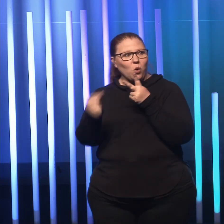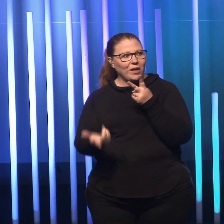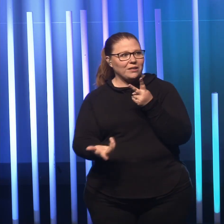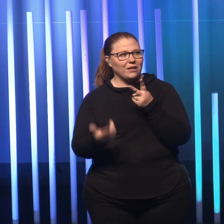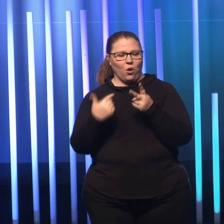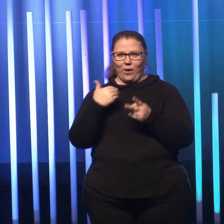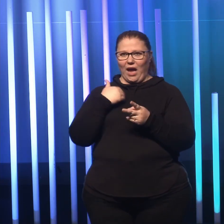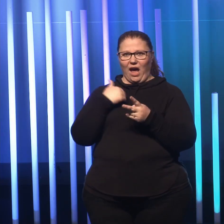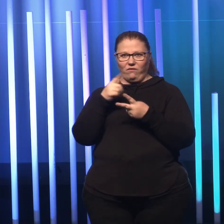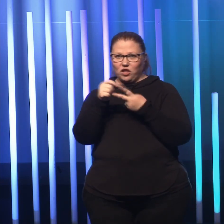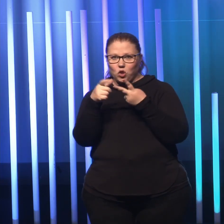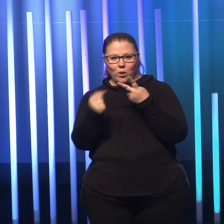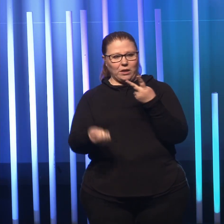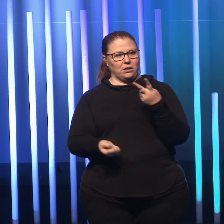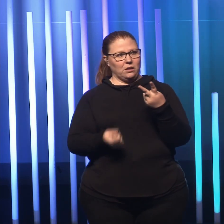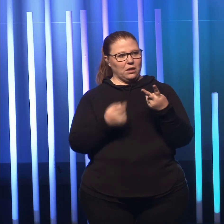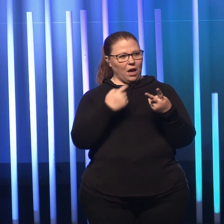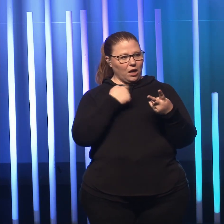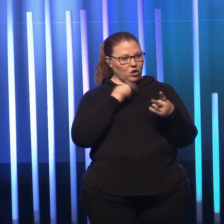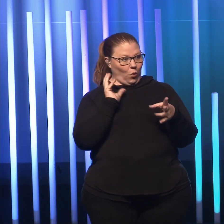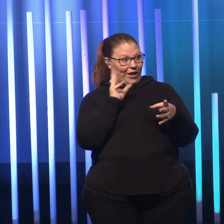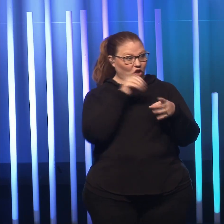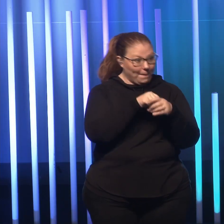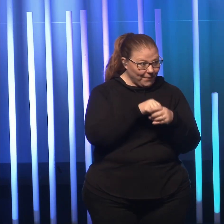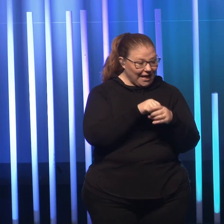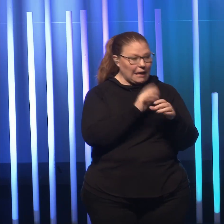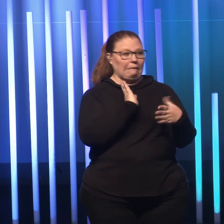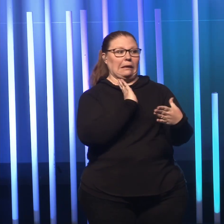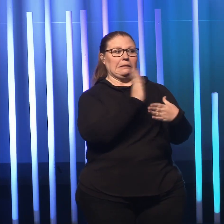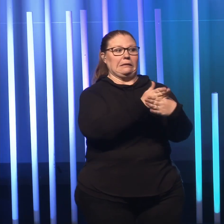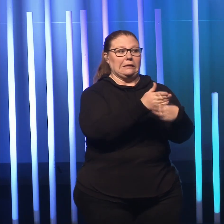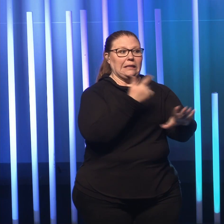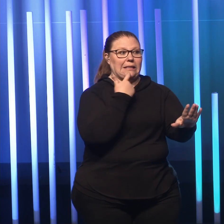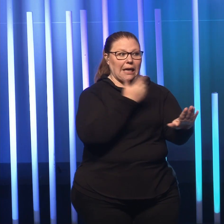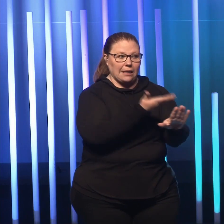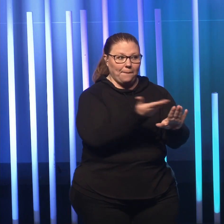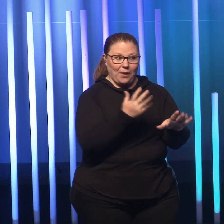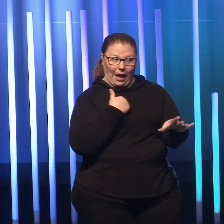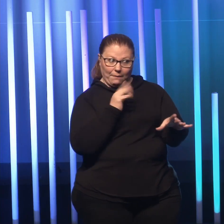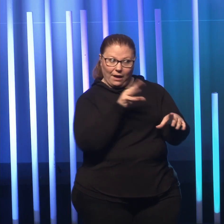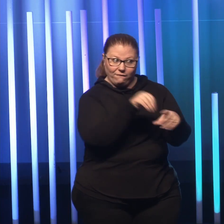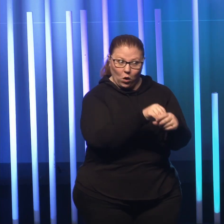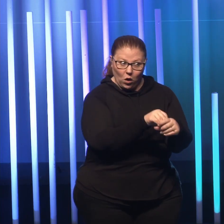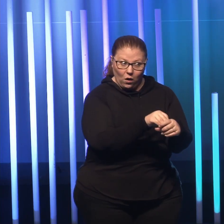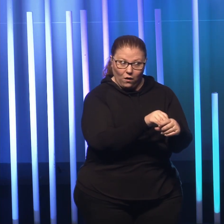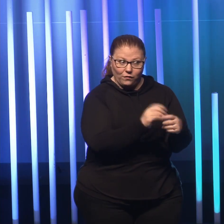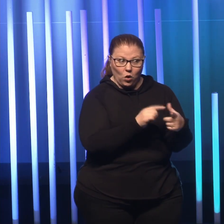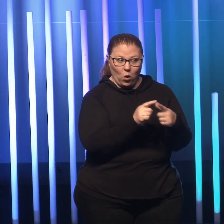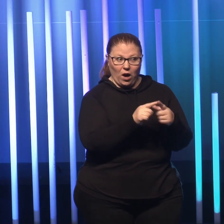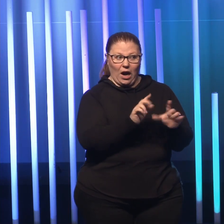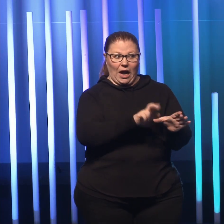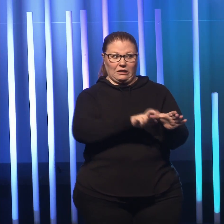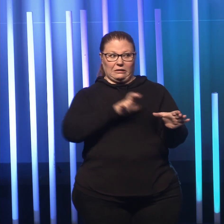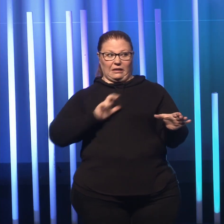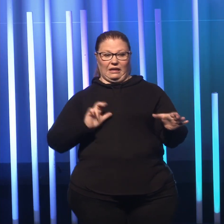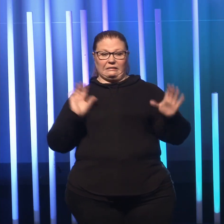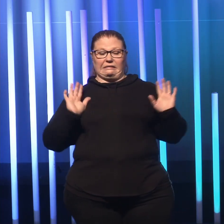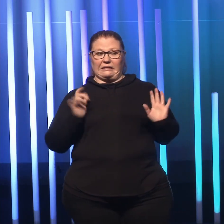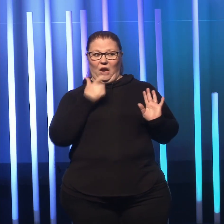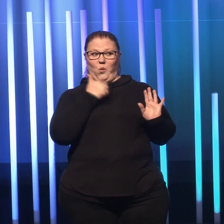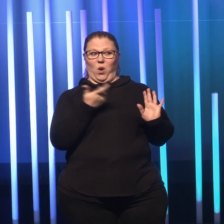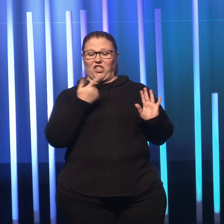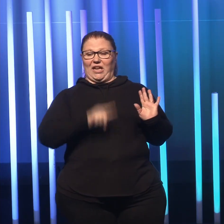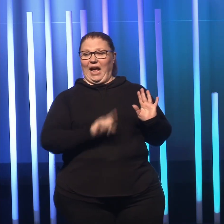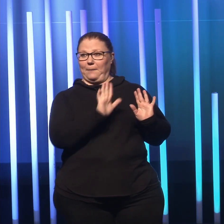have this choice. Do I jump in? Do I say something? Do I get involved? Or do I just sit back and watch